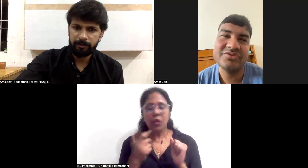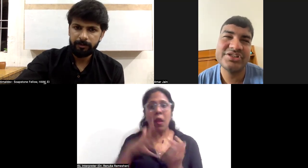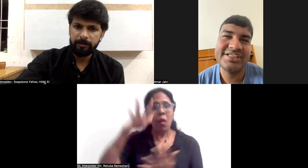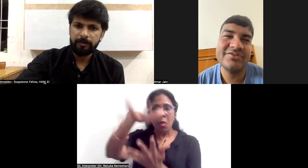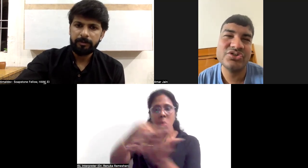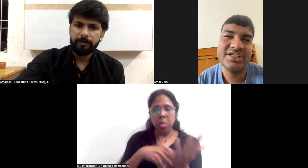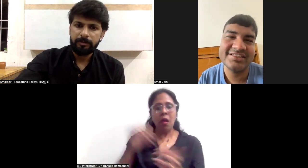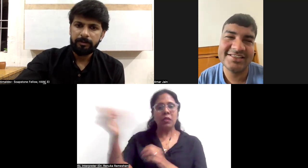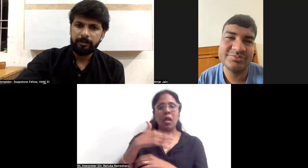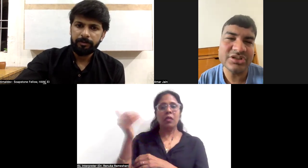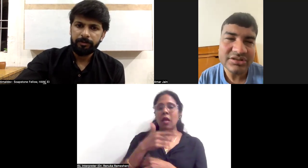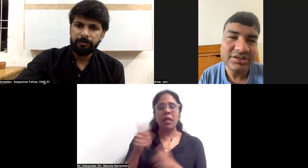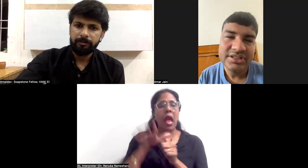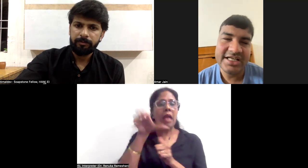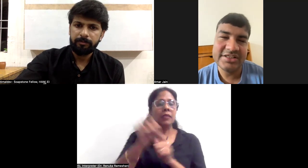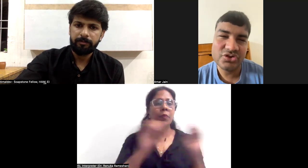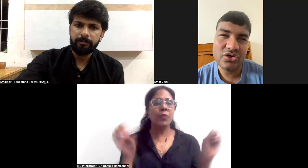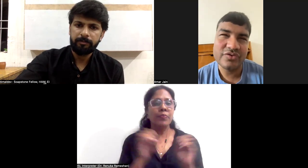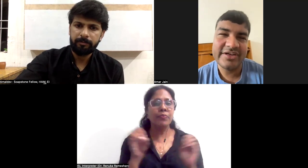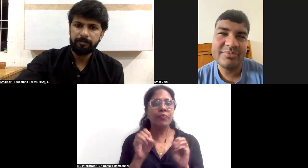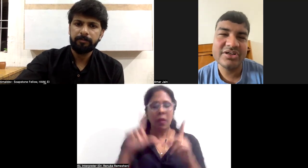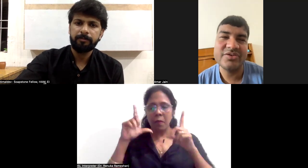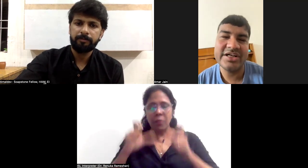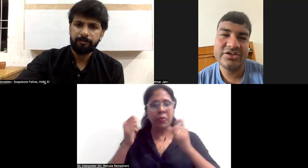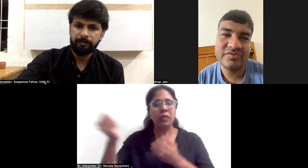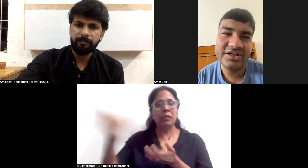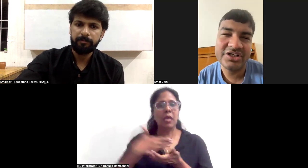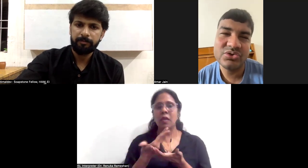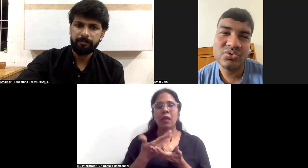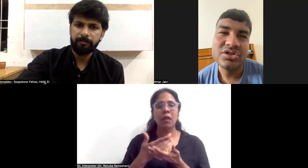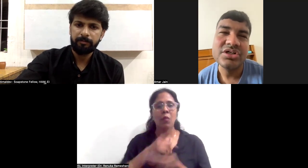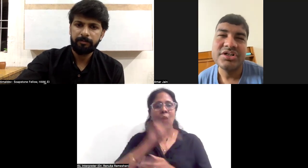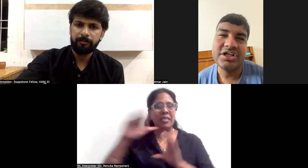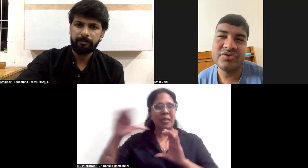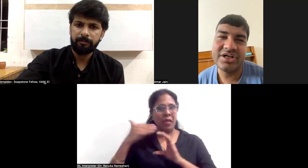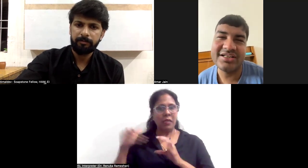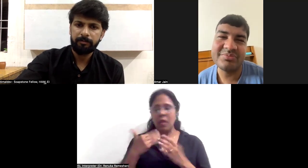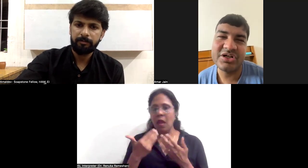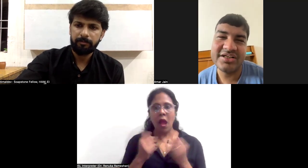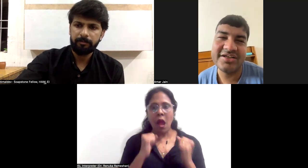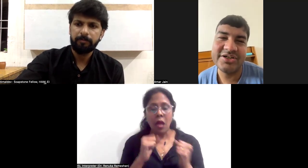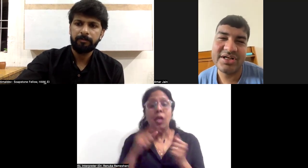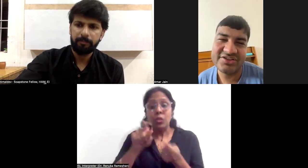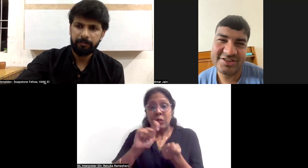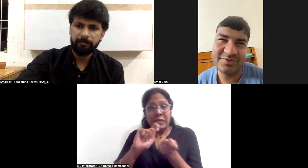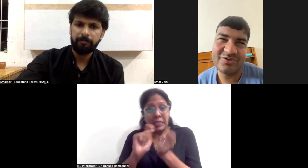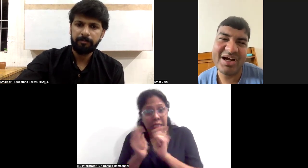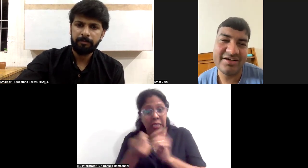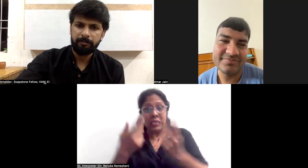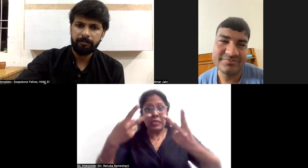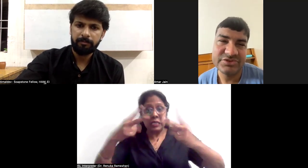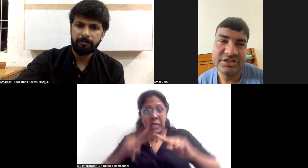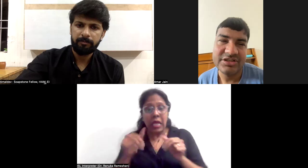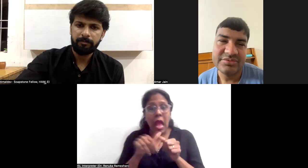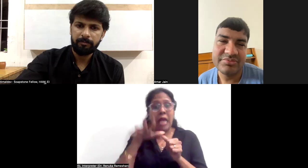was receiving was inaccessible. And there was a lot of labor that went into converting that material into an accessible